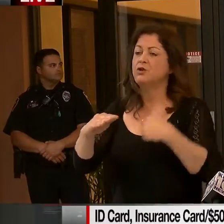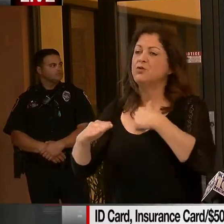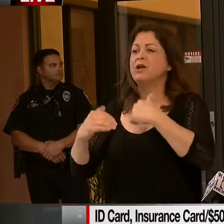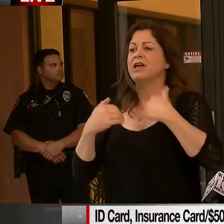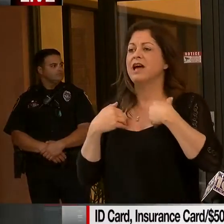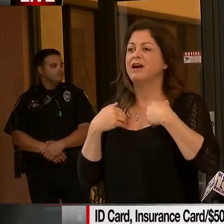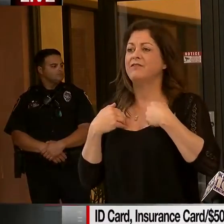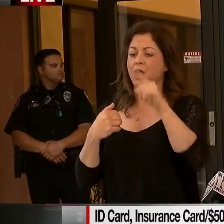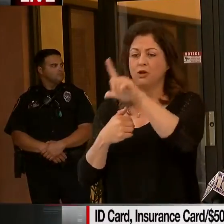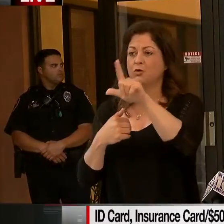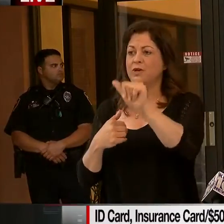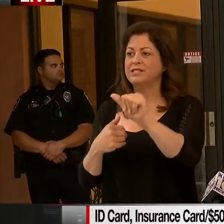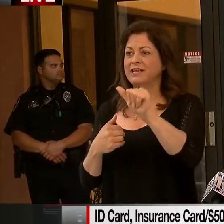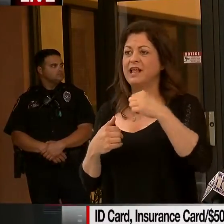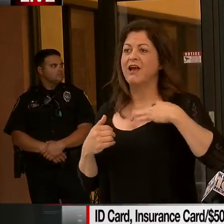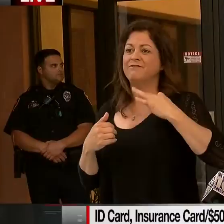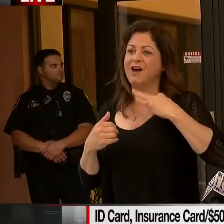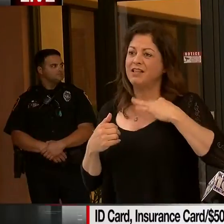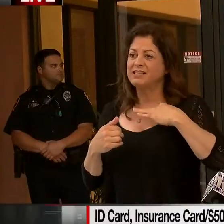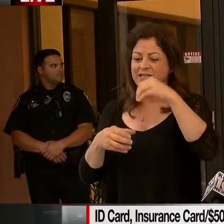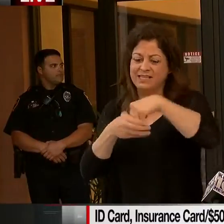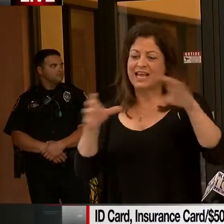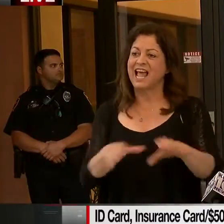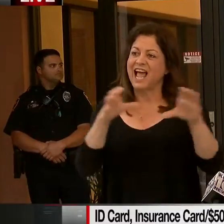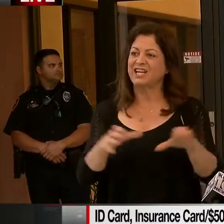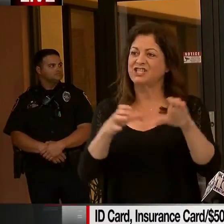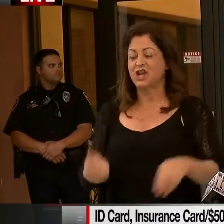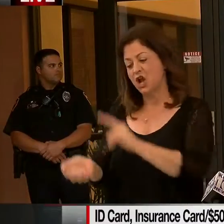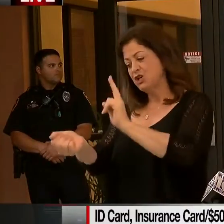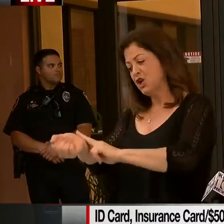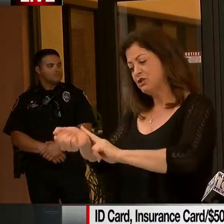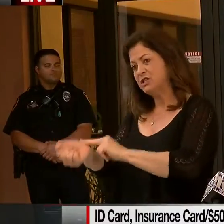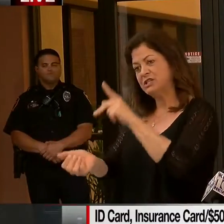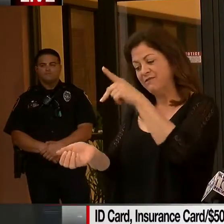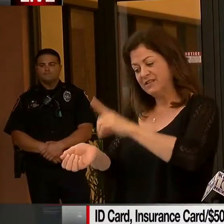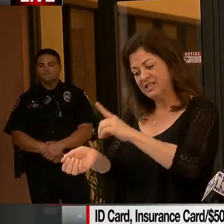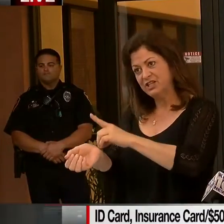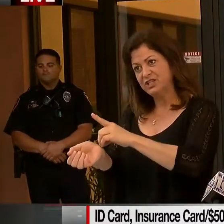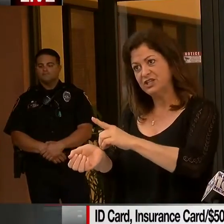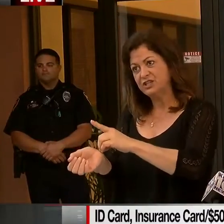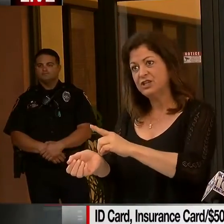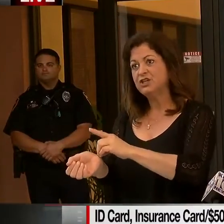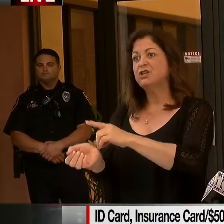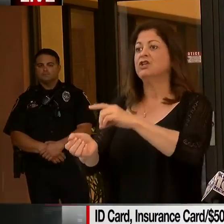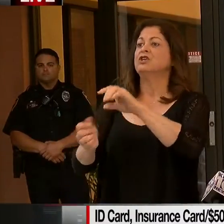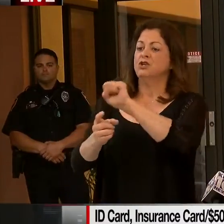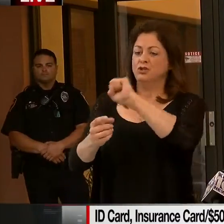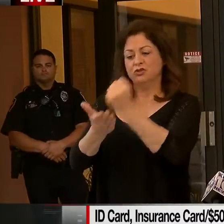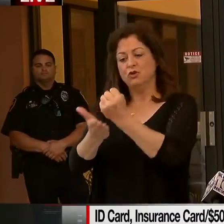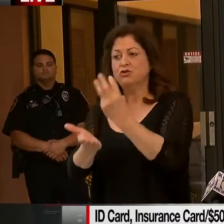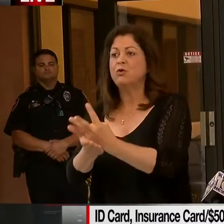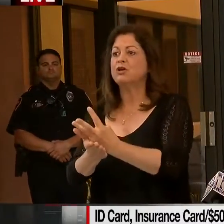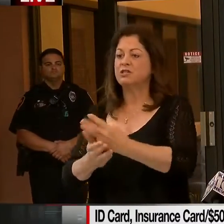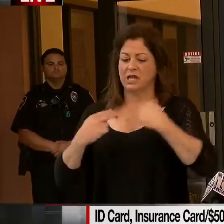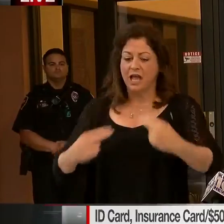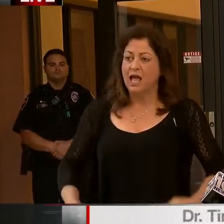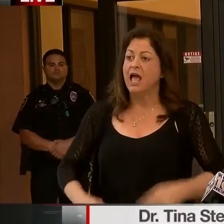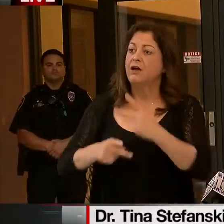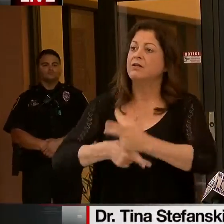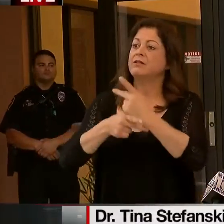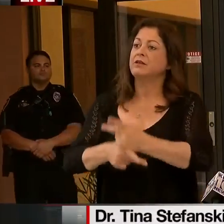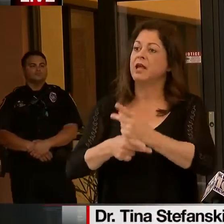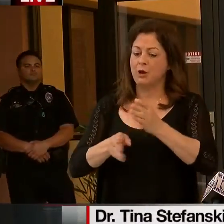So nurses, physicians, social workers, healthcare professionals who are interested in serving their community. And we can,